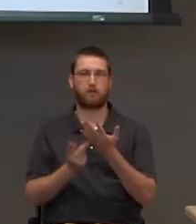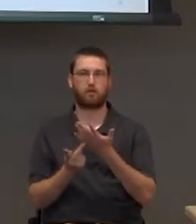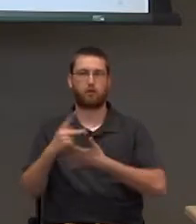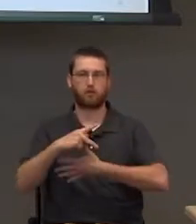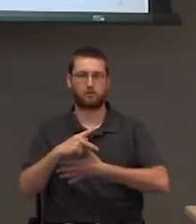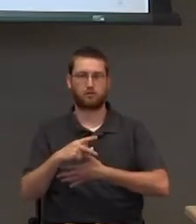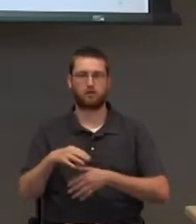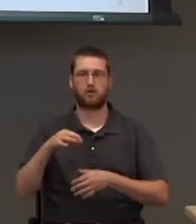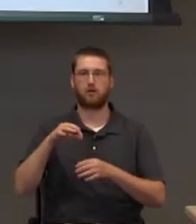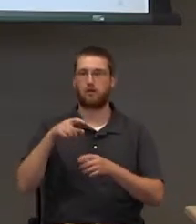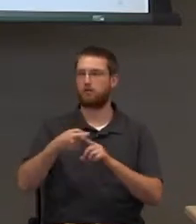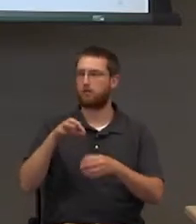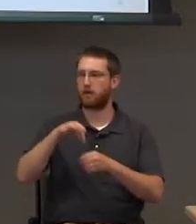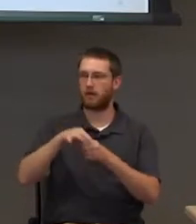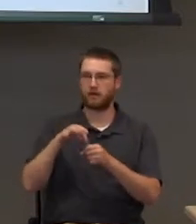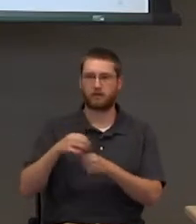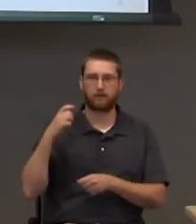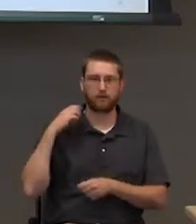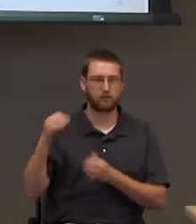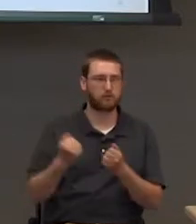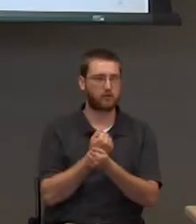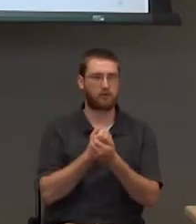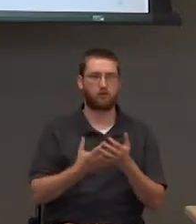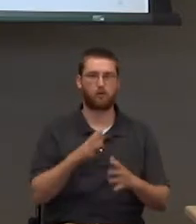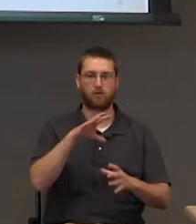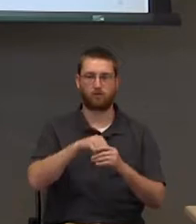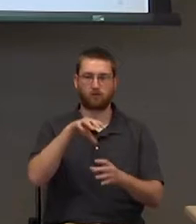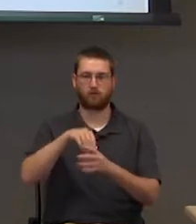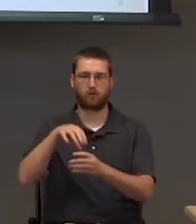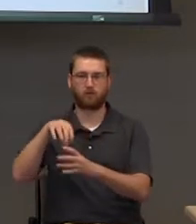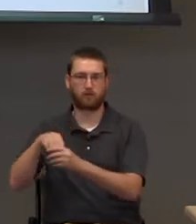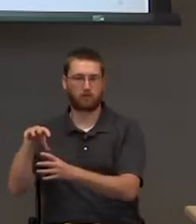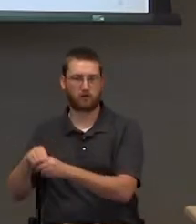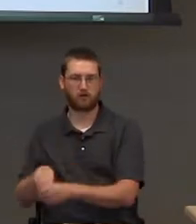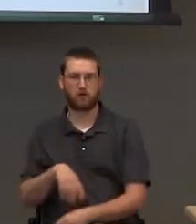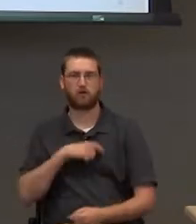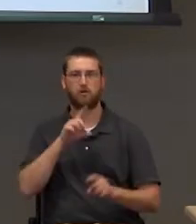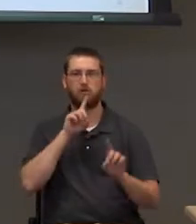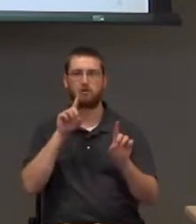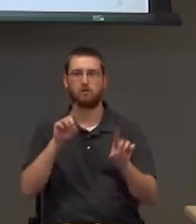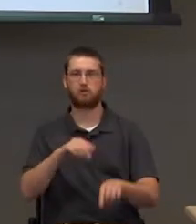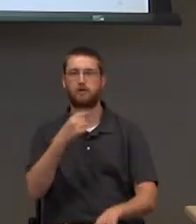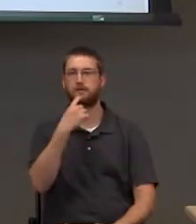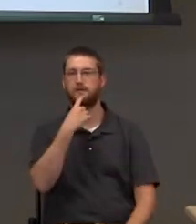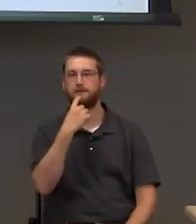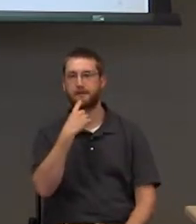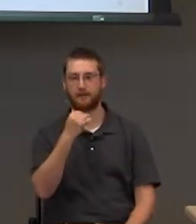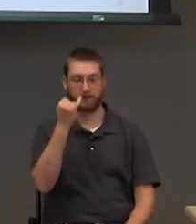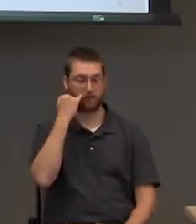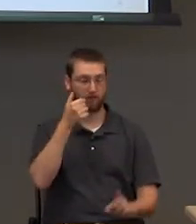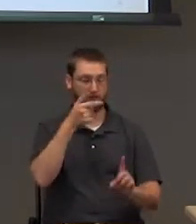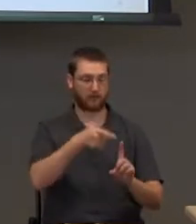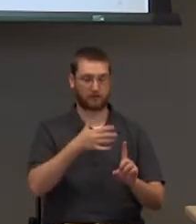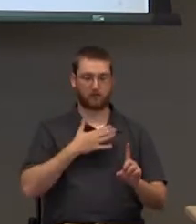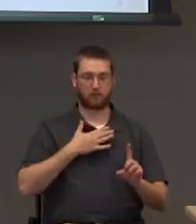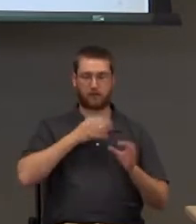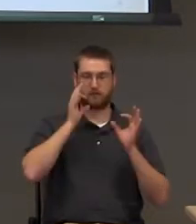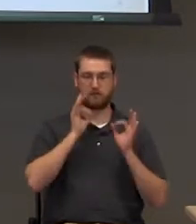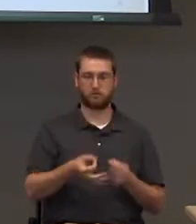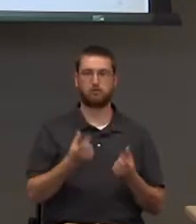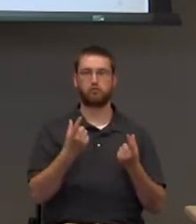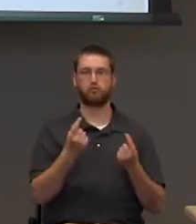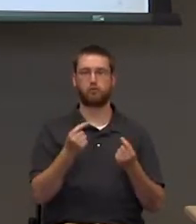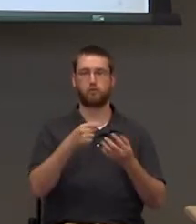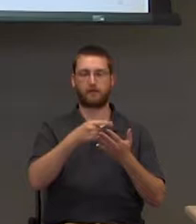elected officials, from our working group members, and key stakeholders. A lot of folks responded back and said, if this were up to me, here's what I would be